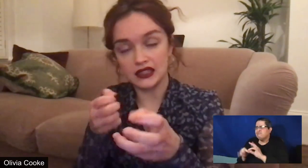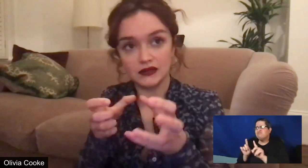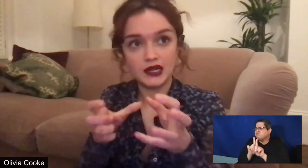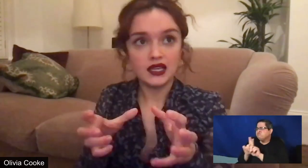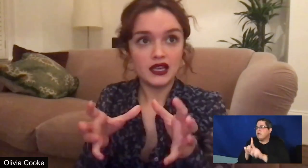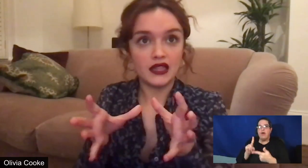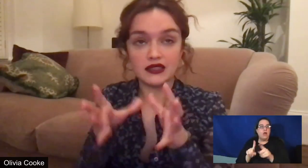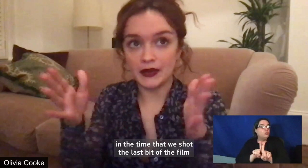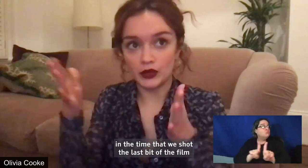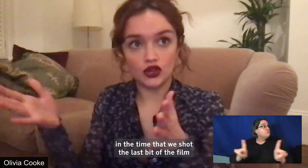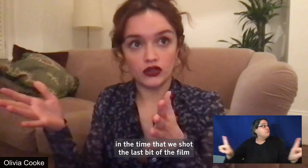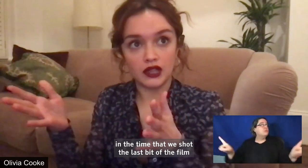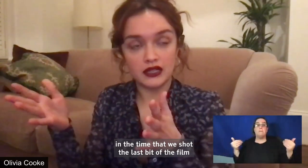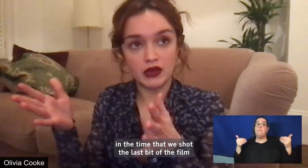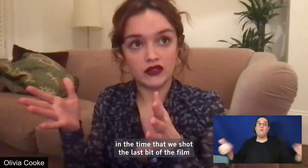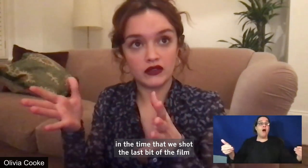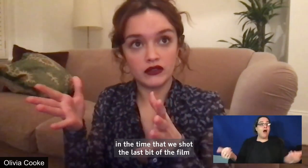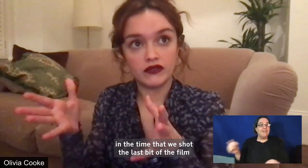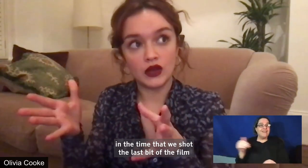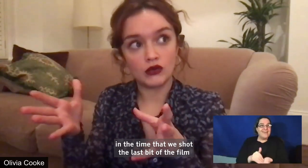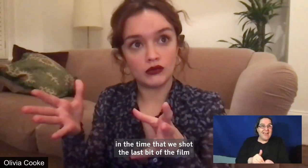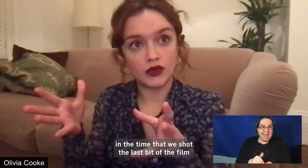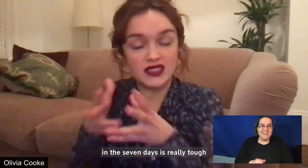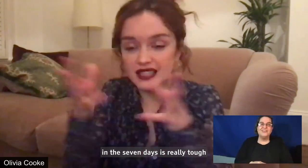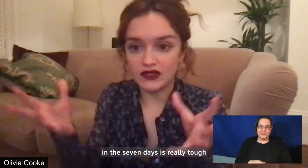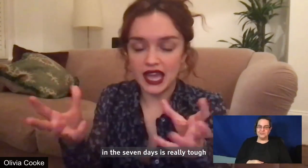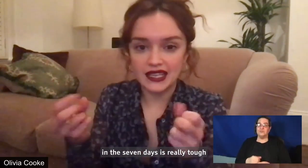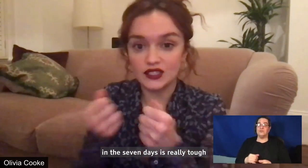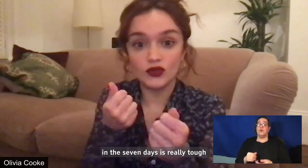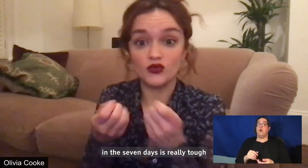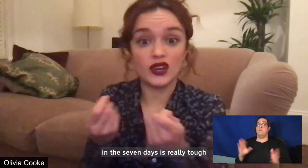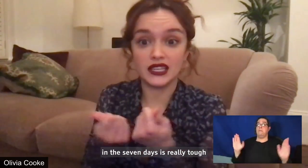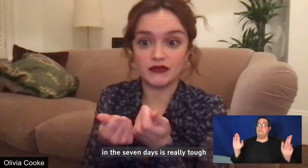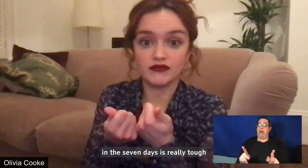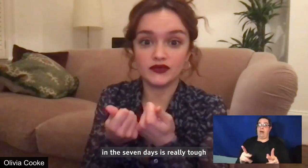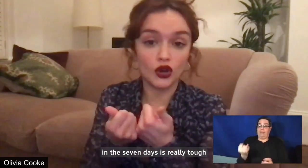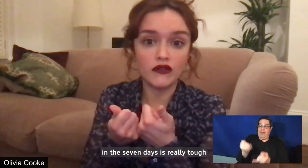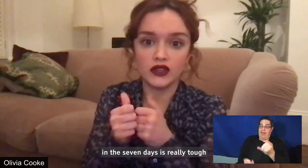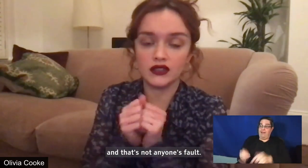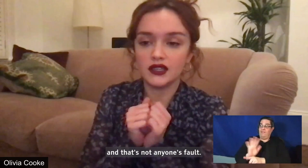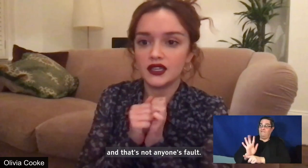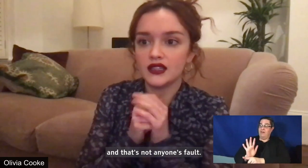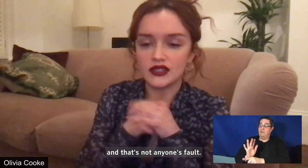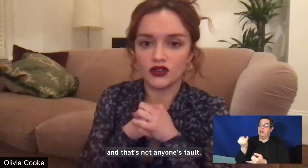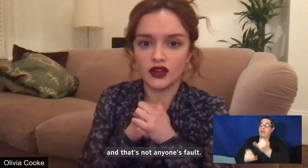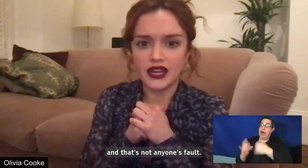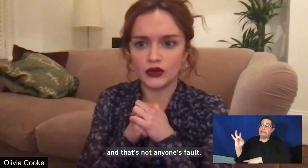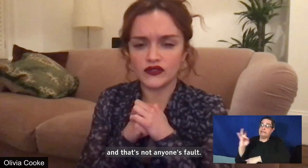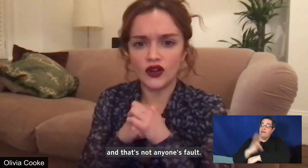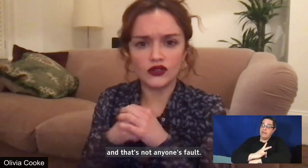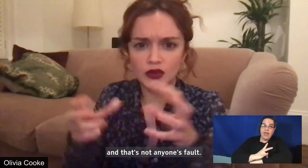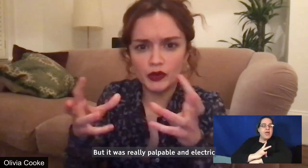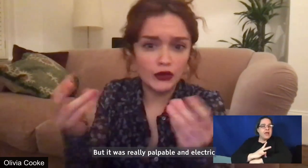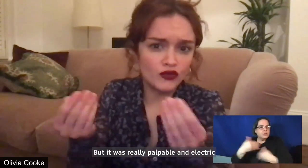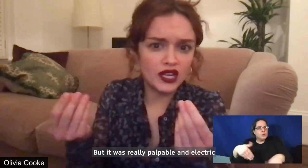back in the time that we shot the last bit of the film in the 7 days is really tough, and that's not